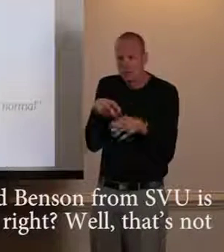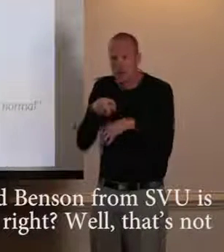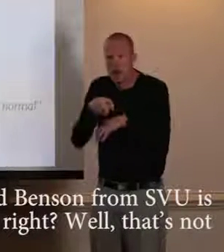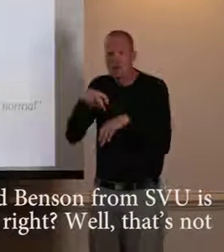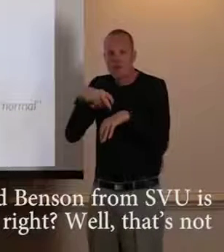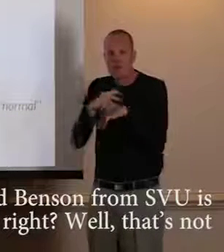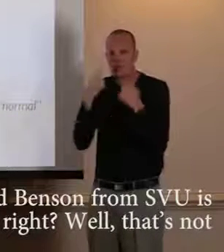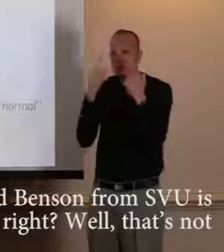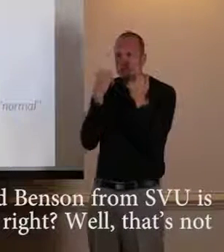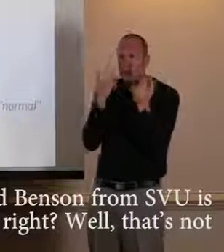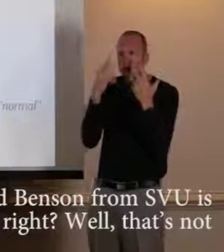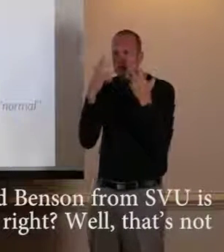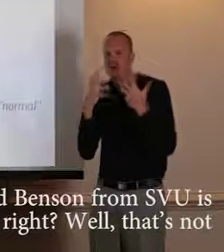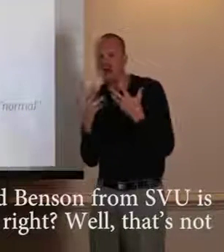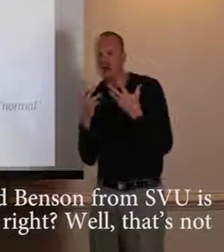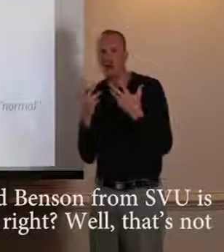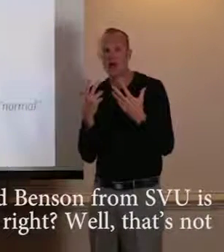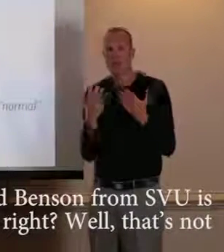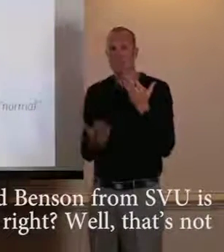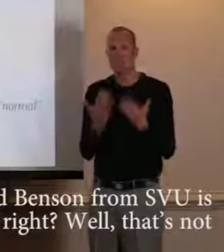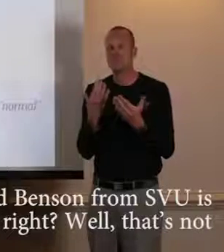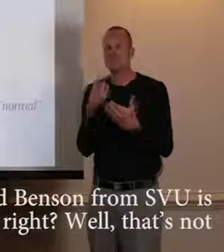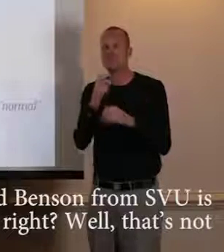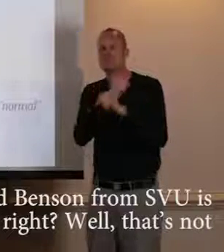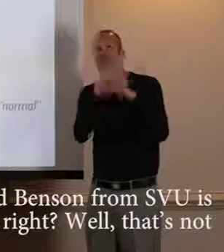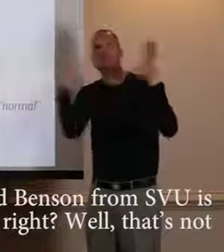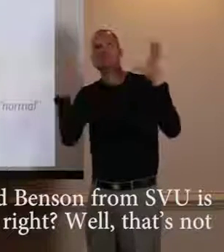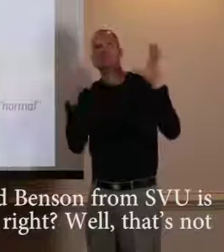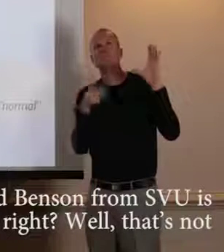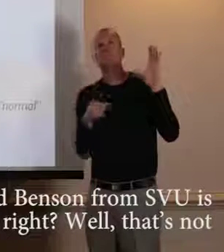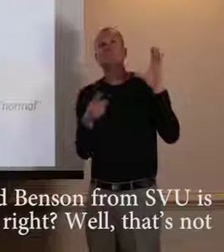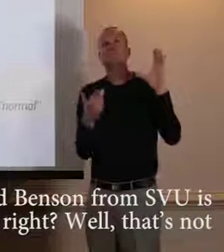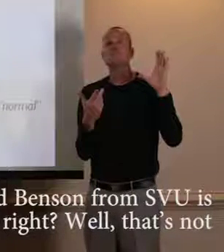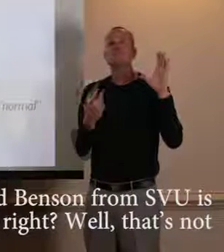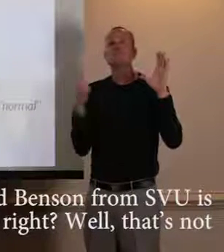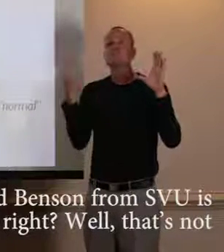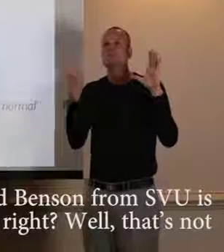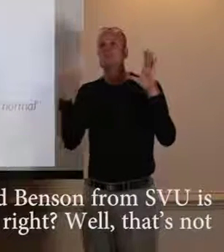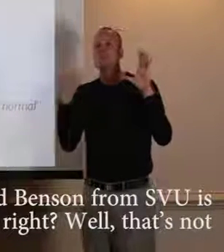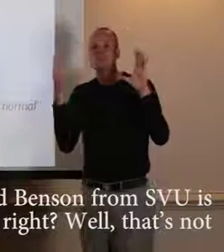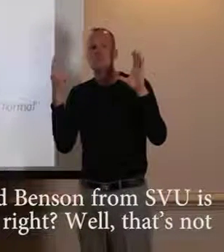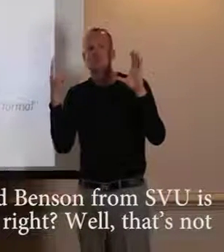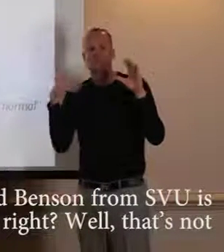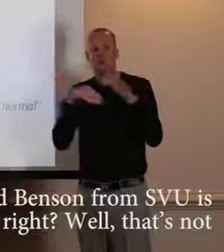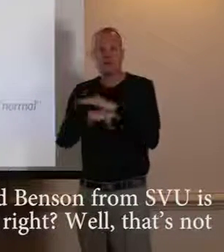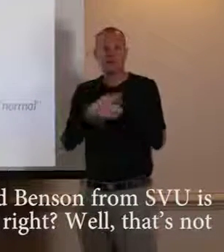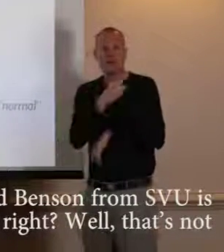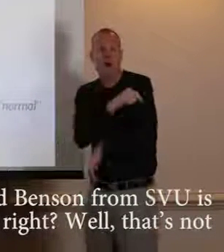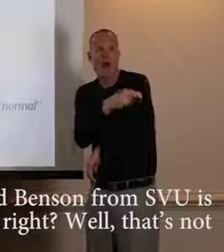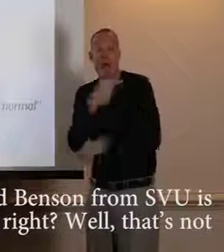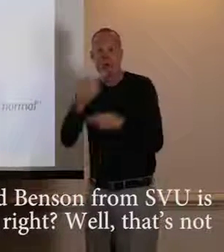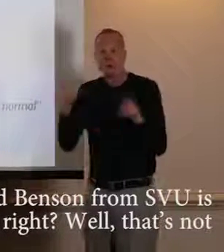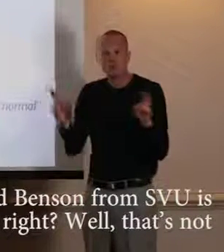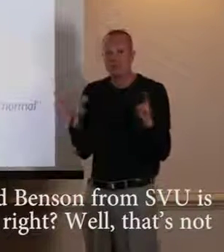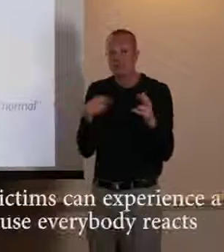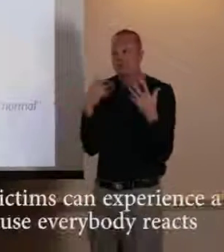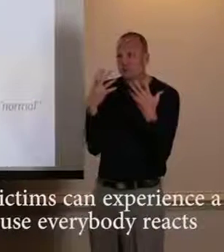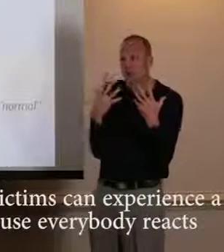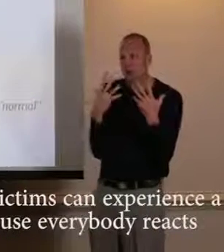and crying, and, Benson from SVU is coming in the hospital room, right? Well, that's not really the